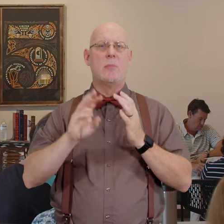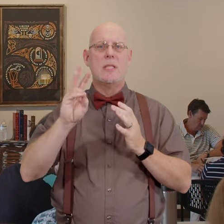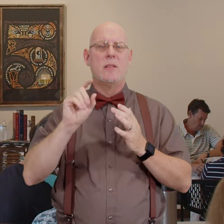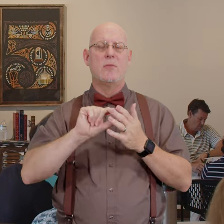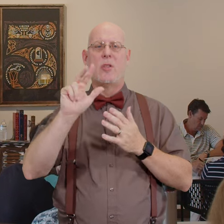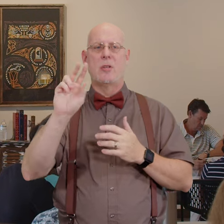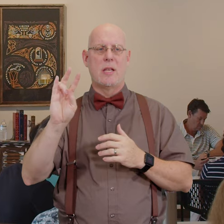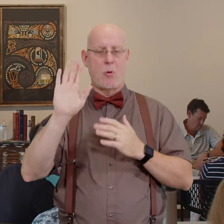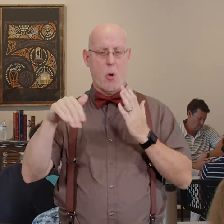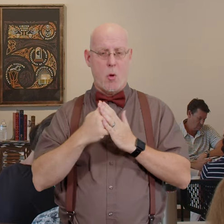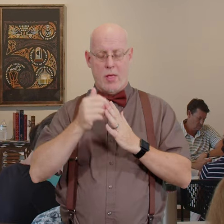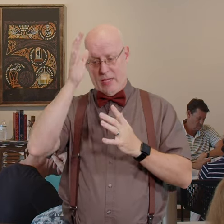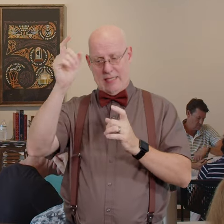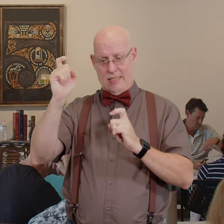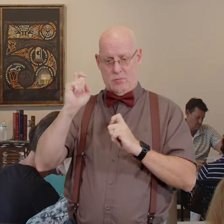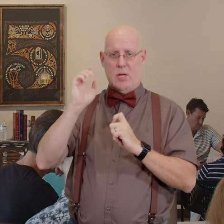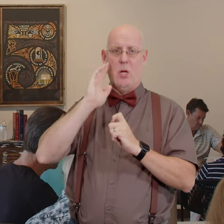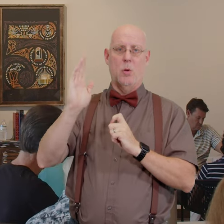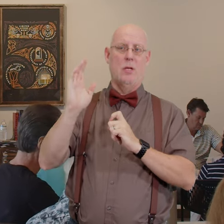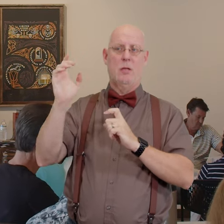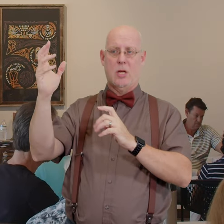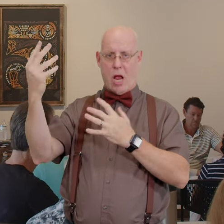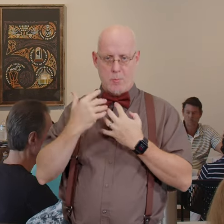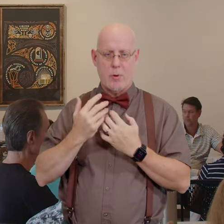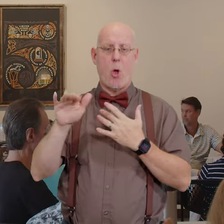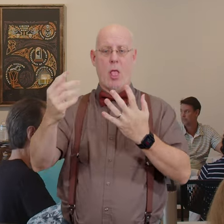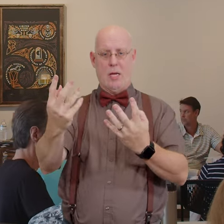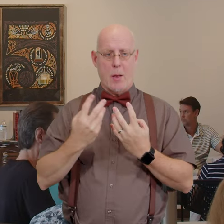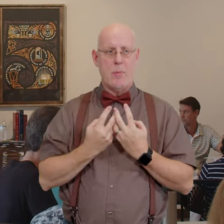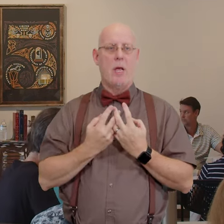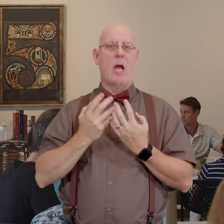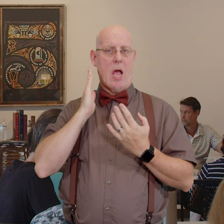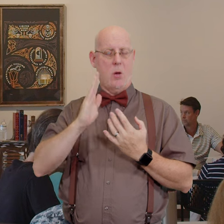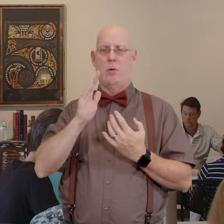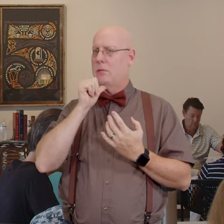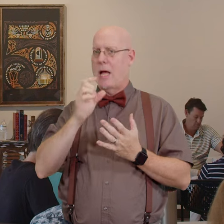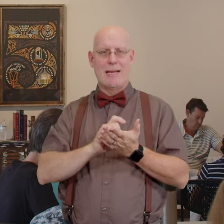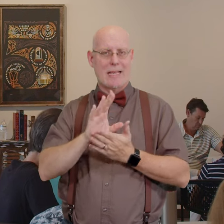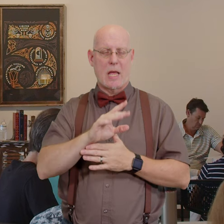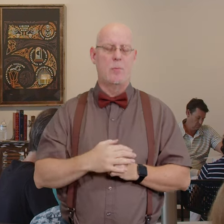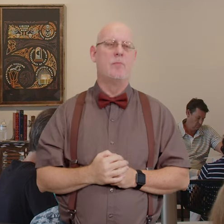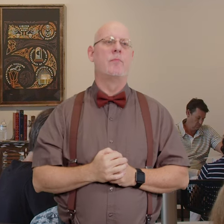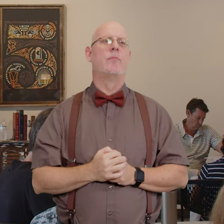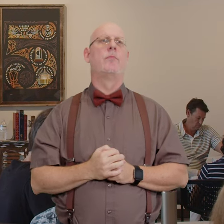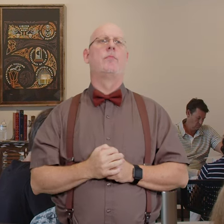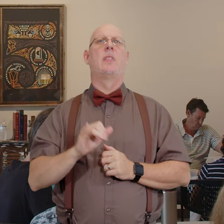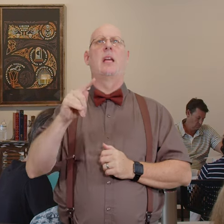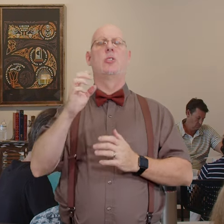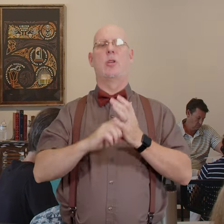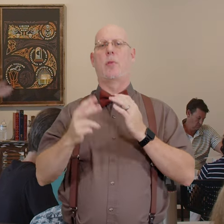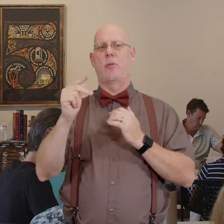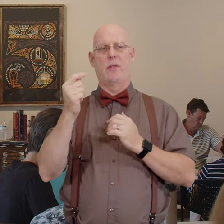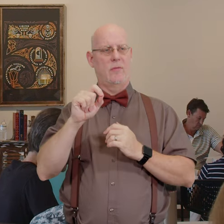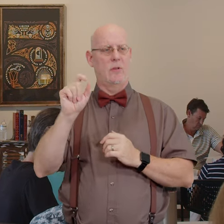6, verse 37. All the Father give to me, Jesus says, will come to me, and all who come to me, I will in no wise cast out.